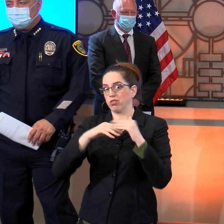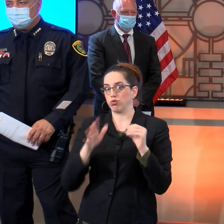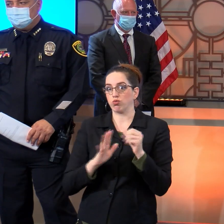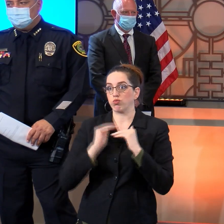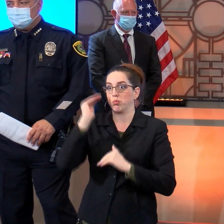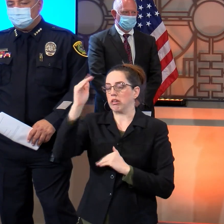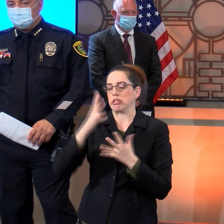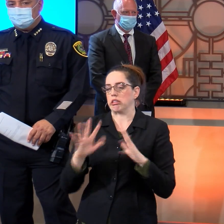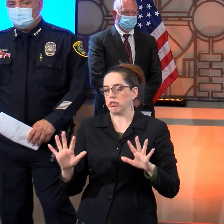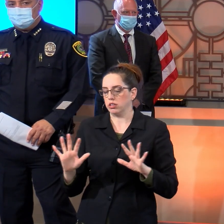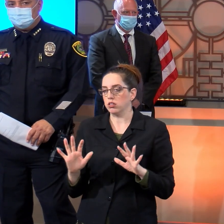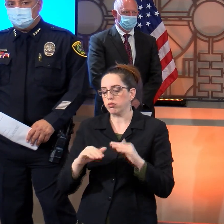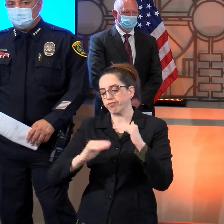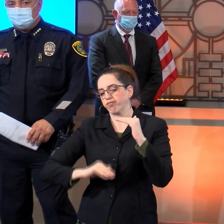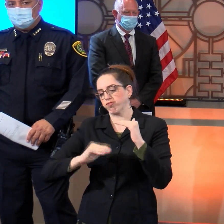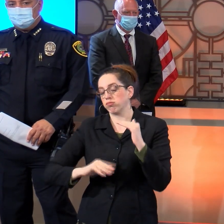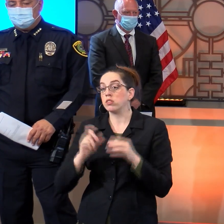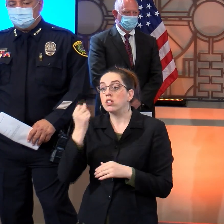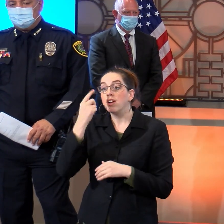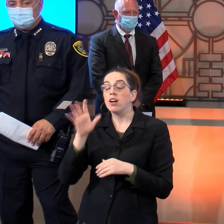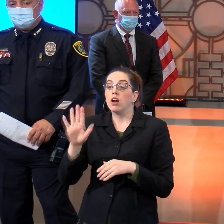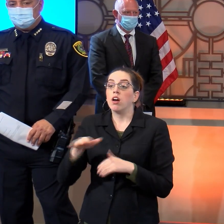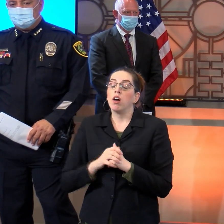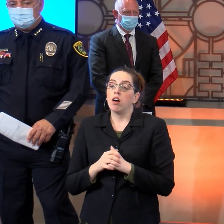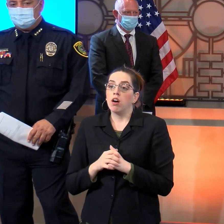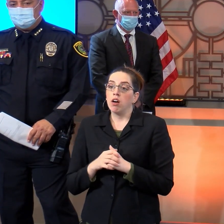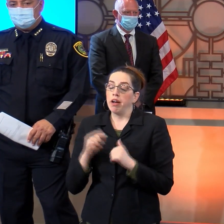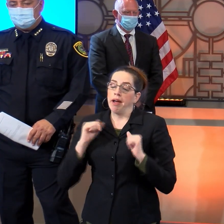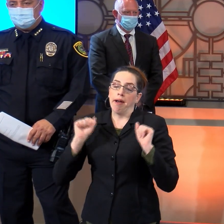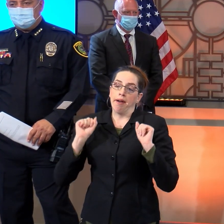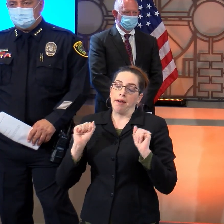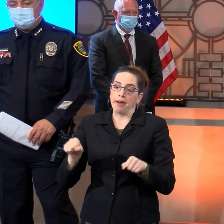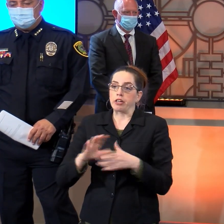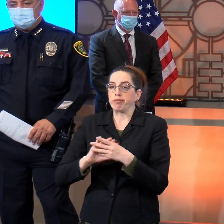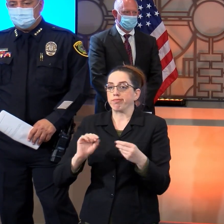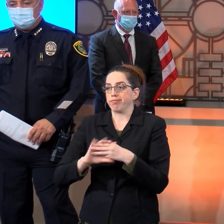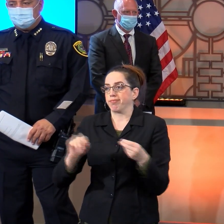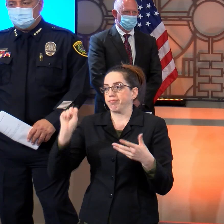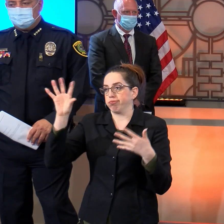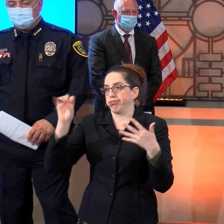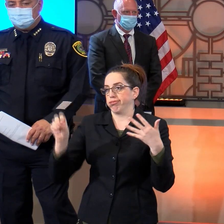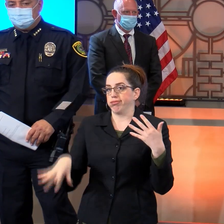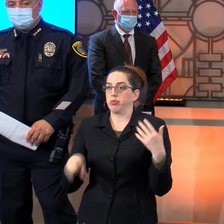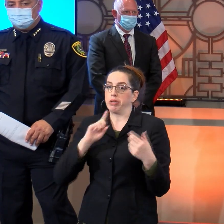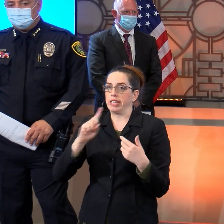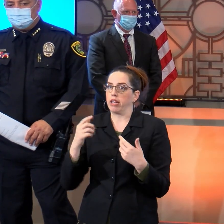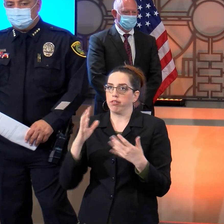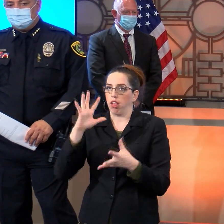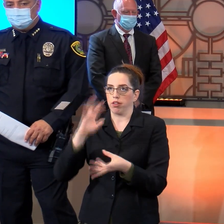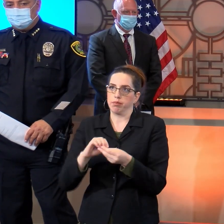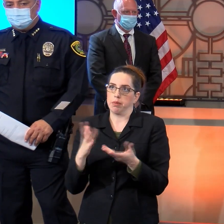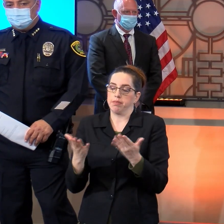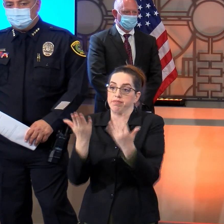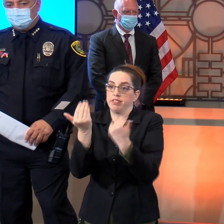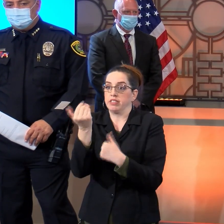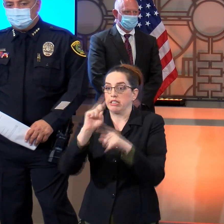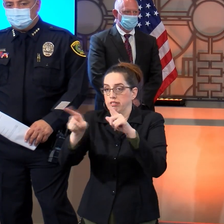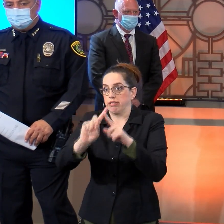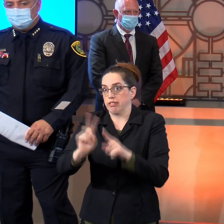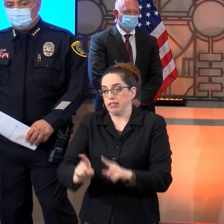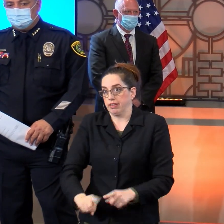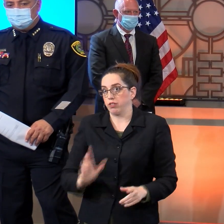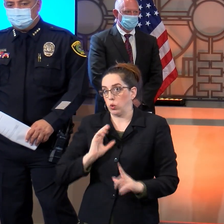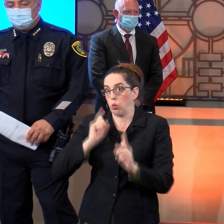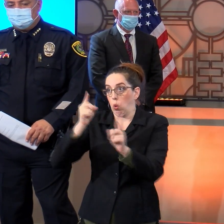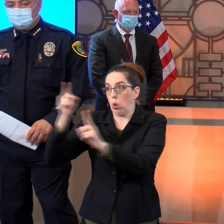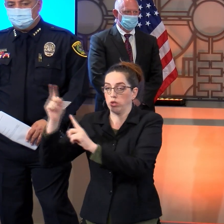today, well, let me just say this. I could stand up here and talk about 15 different initiatives that are happening, and I mention that just